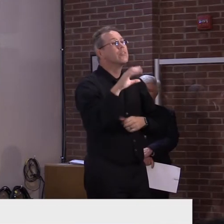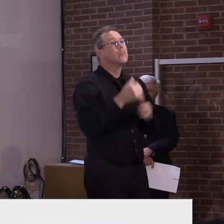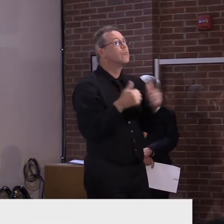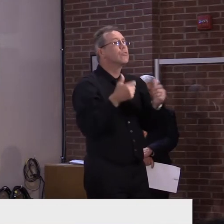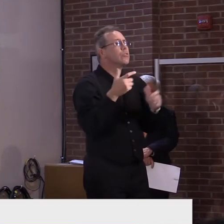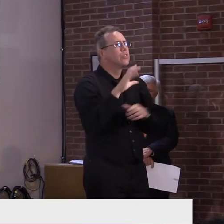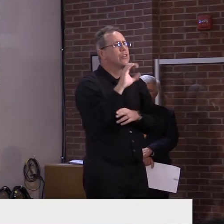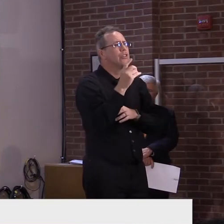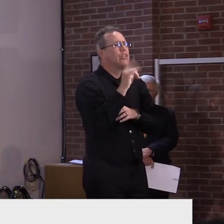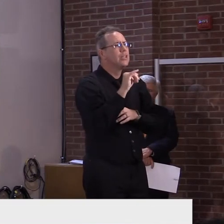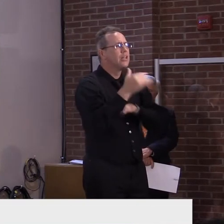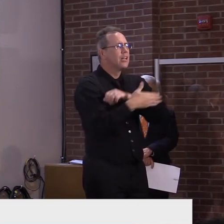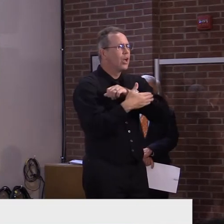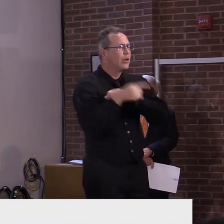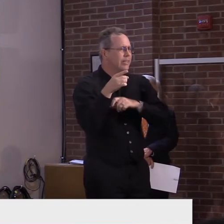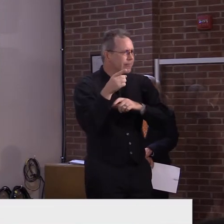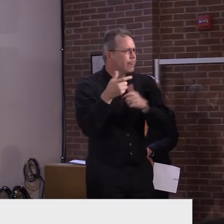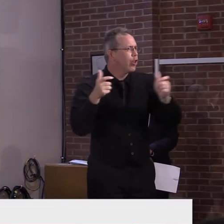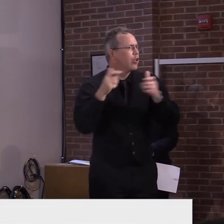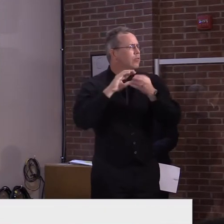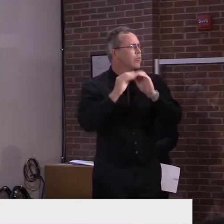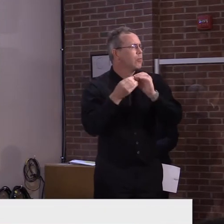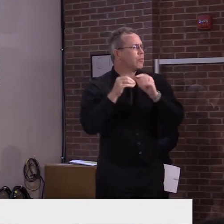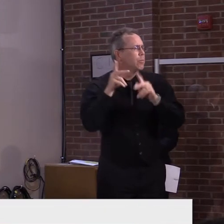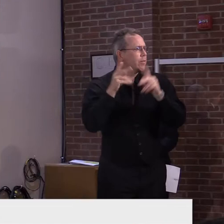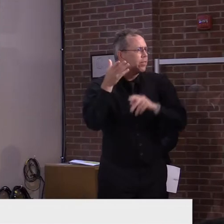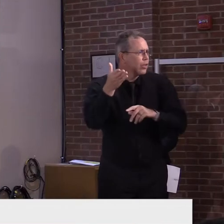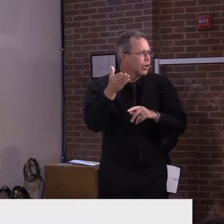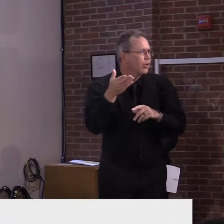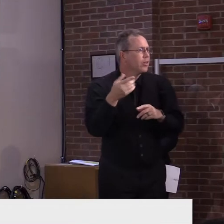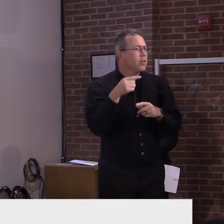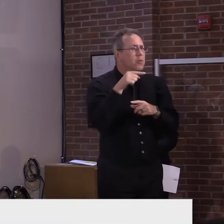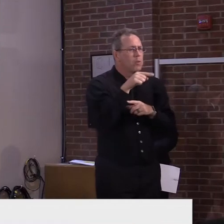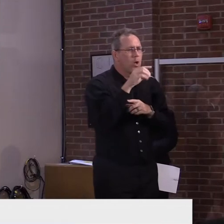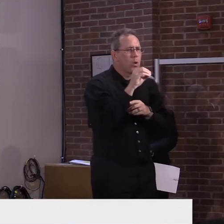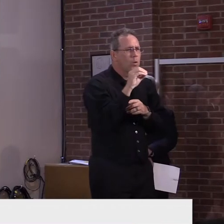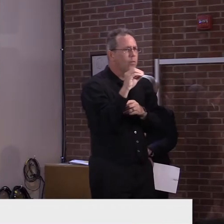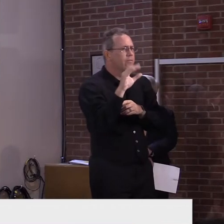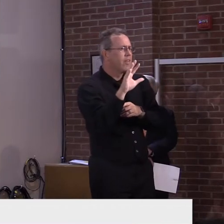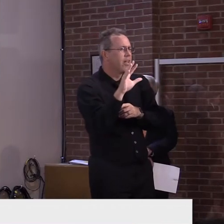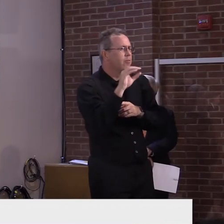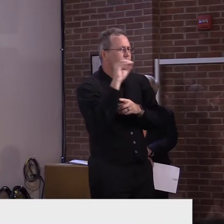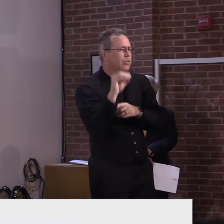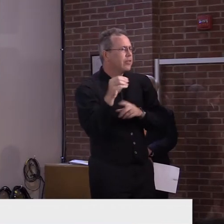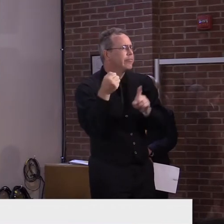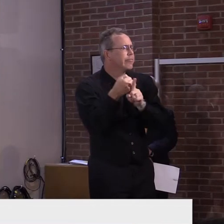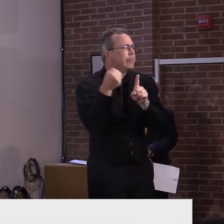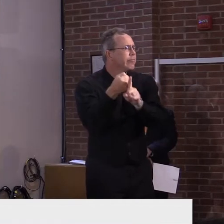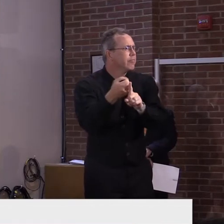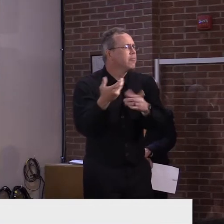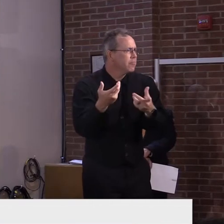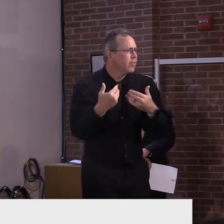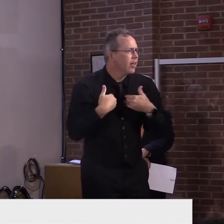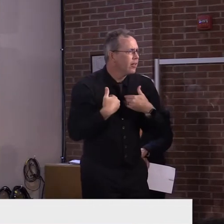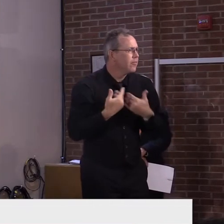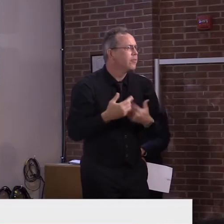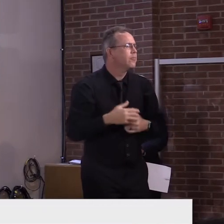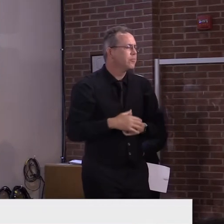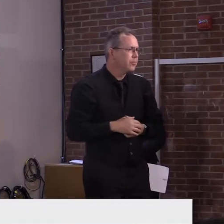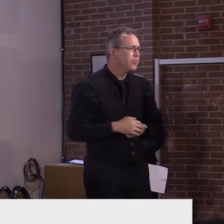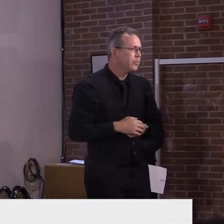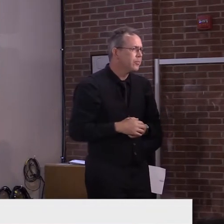city with 40.5 per day in Chittenden County. Now, keep in mind,